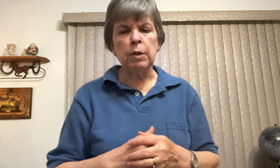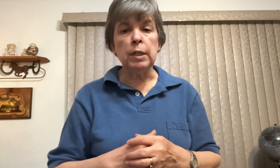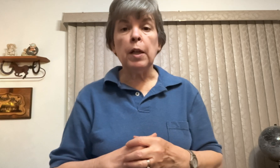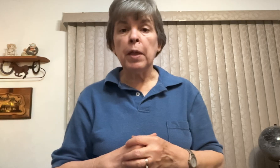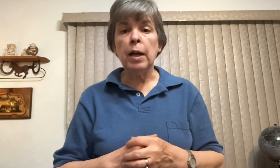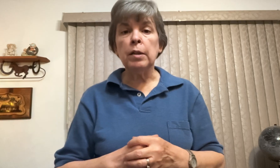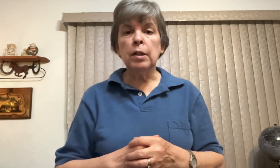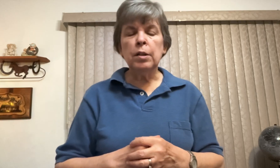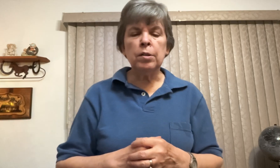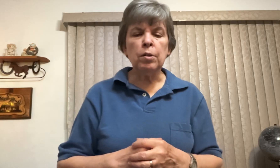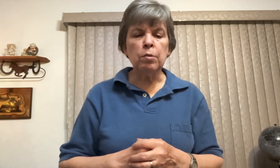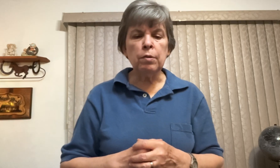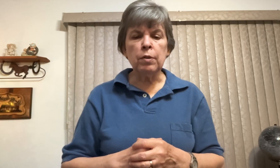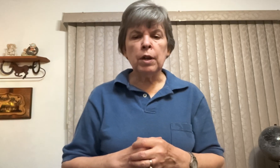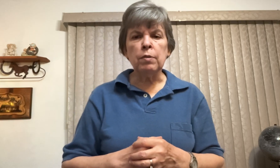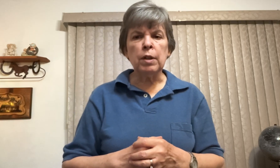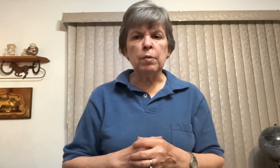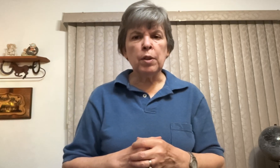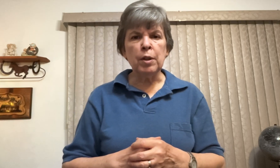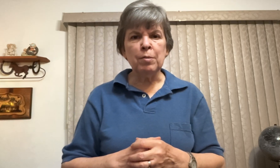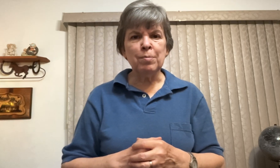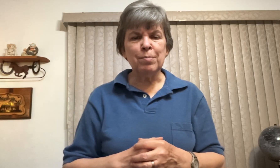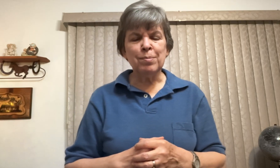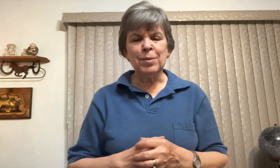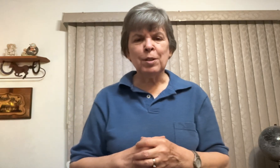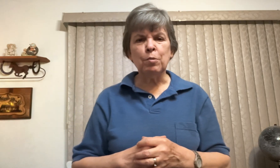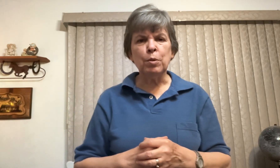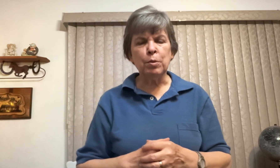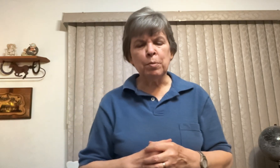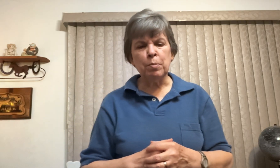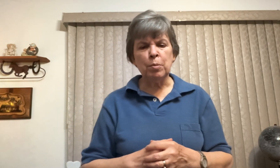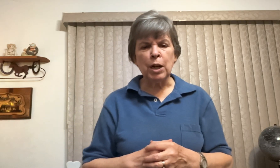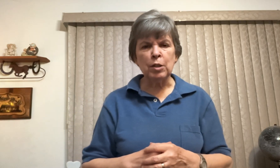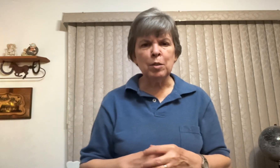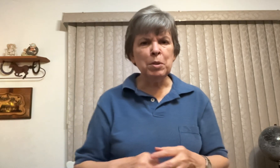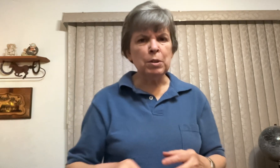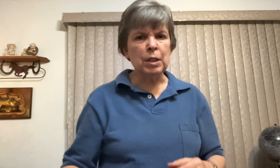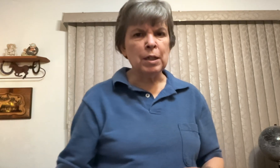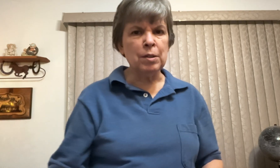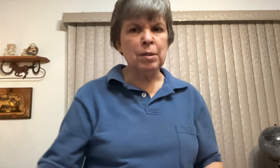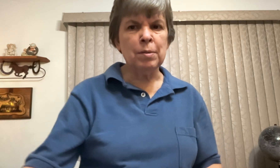done that. So we've covered everything. So we'll practice the music next.